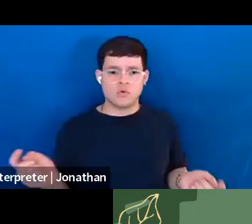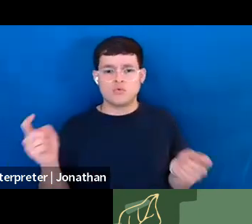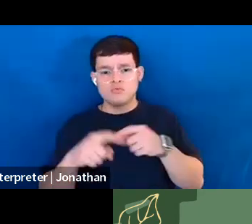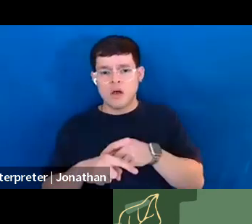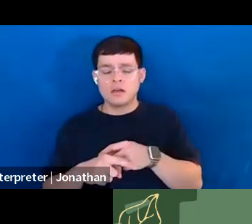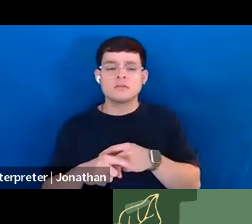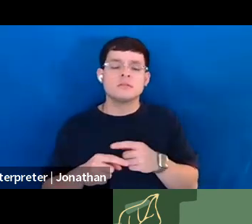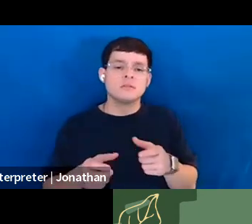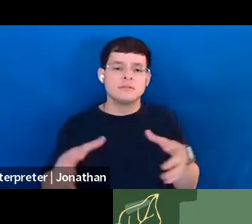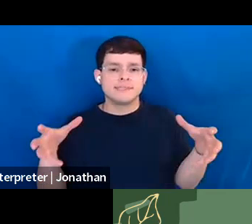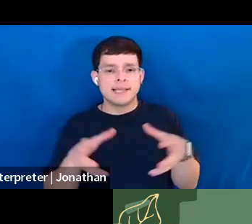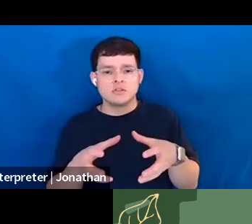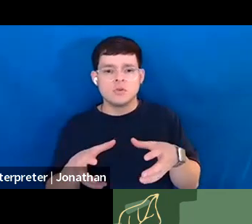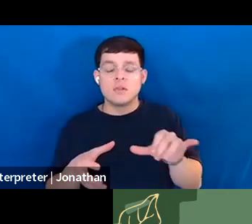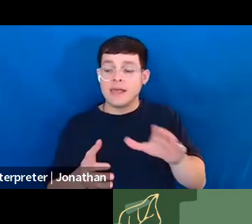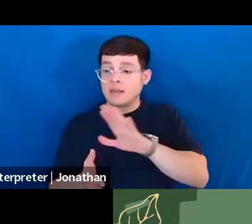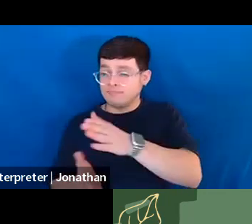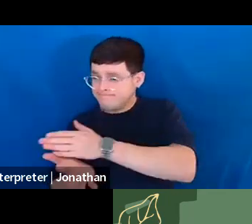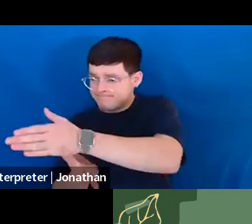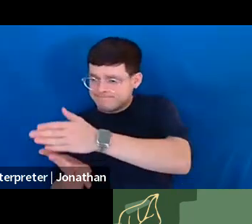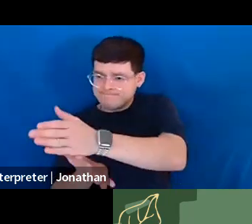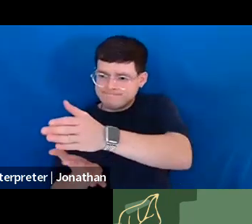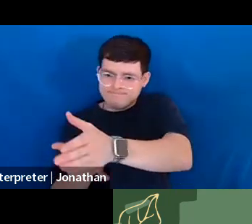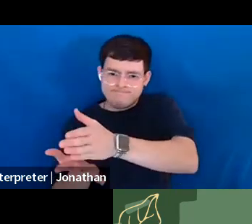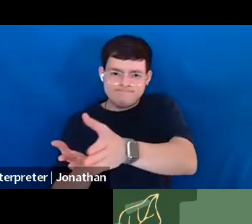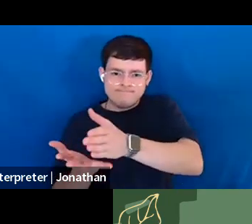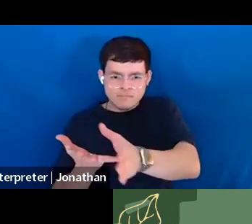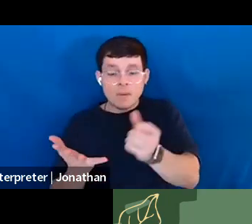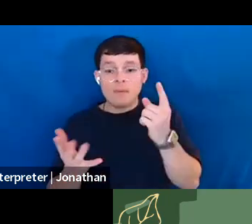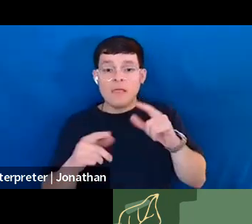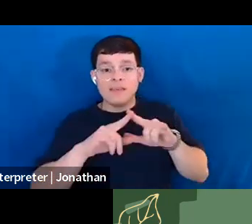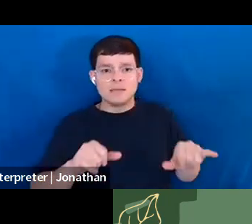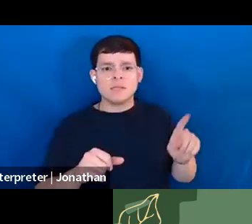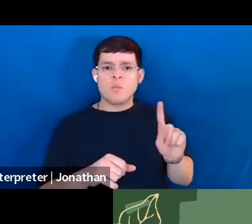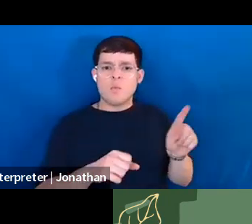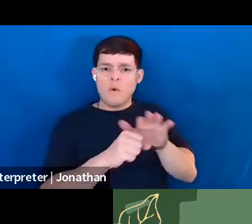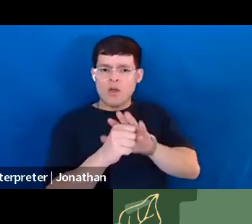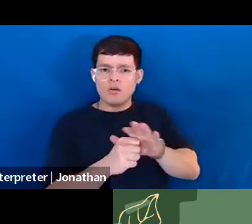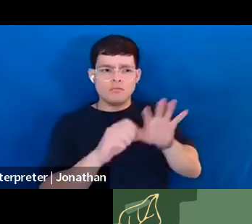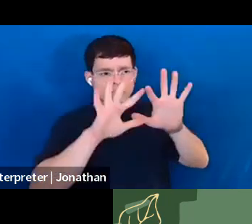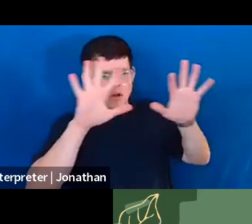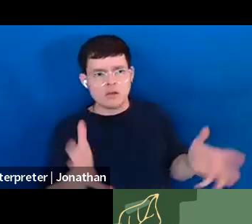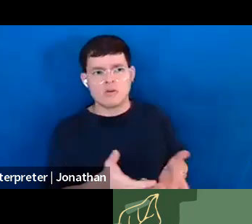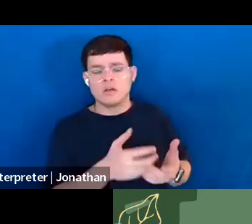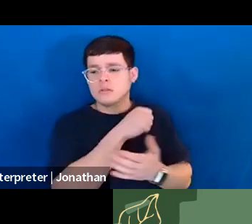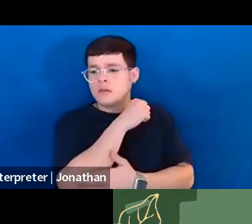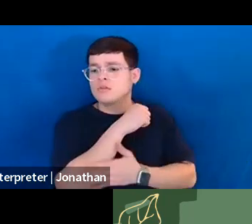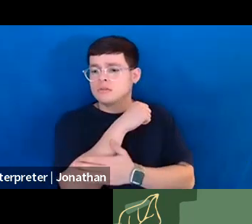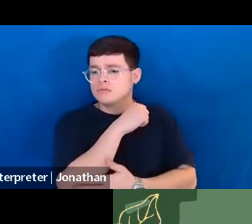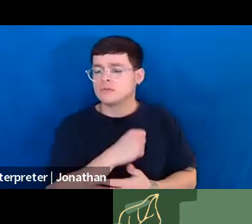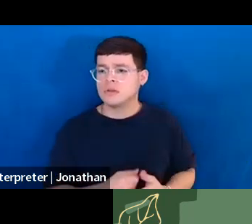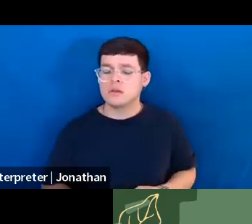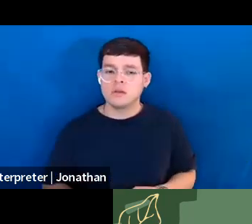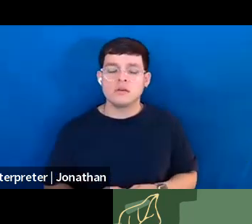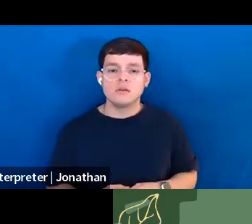of the area of practice within ISE, but also geographically across the country. And